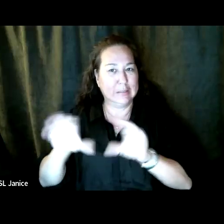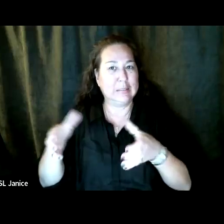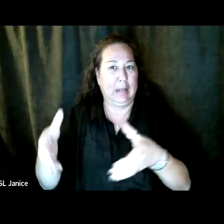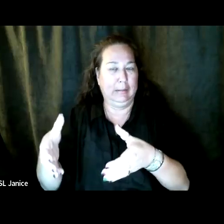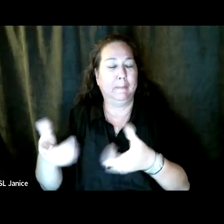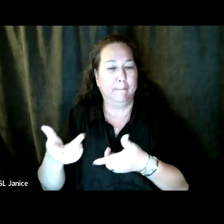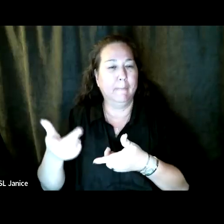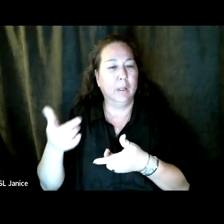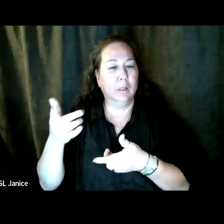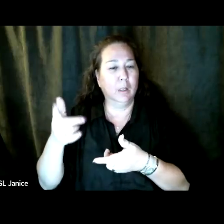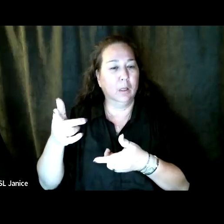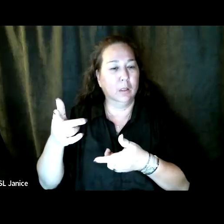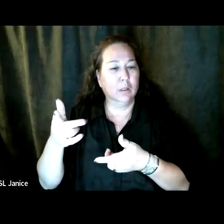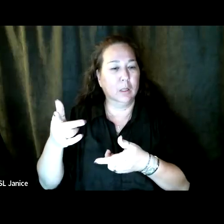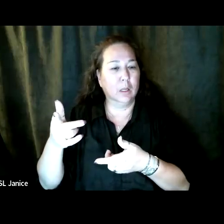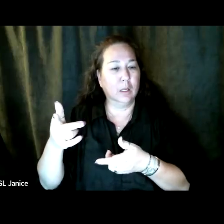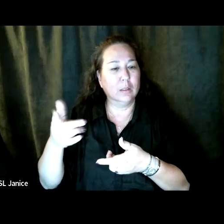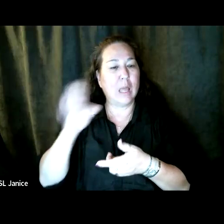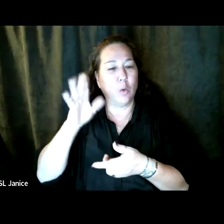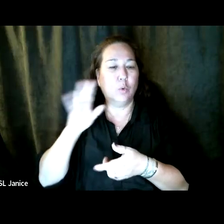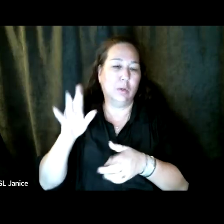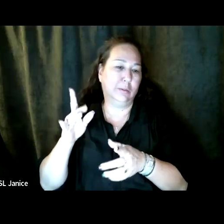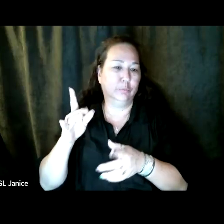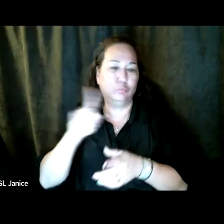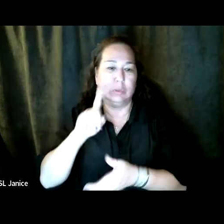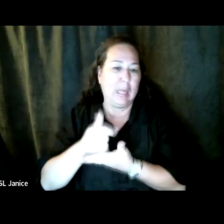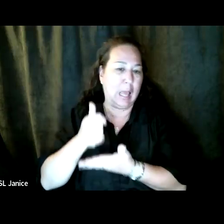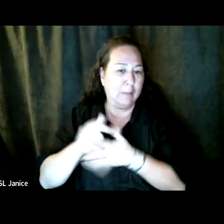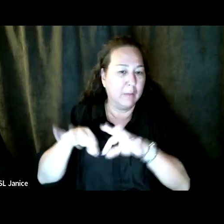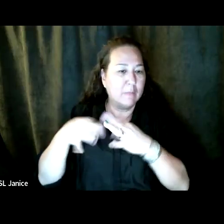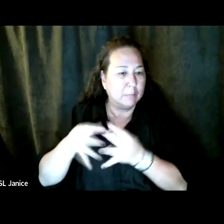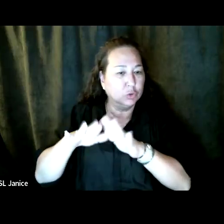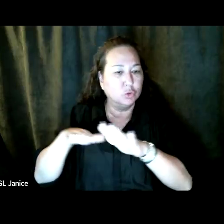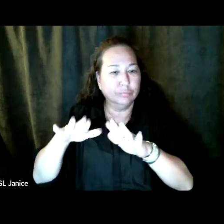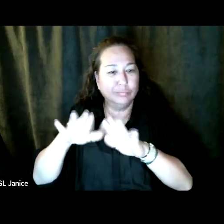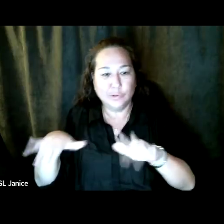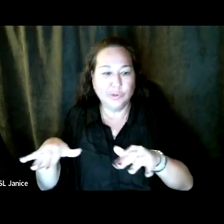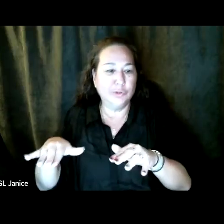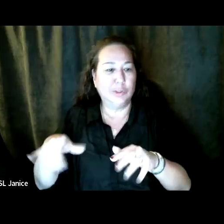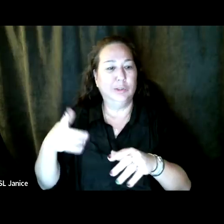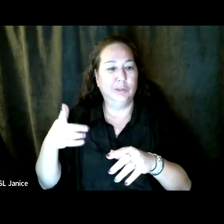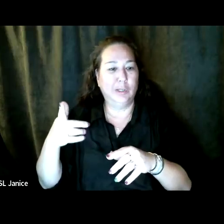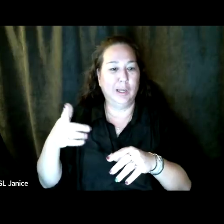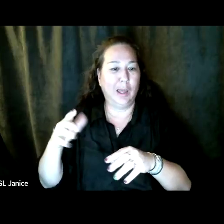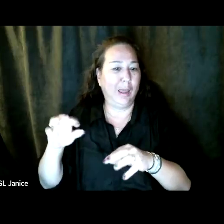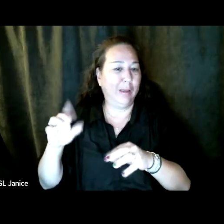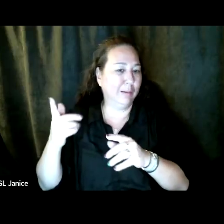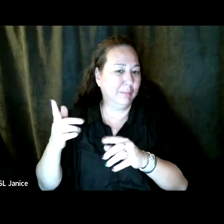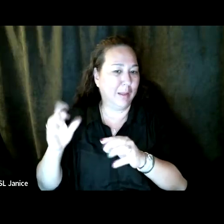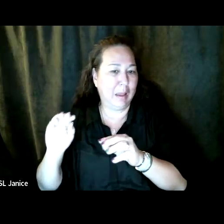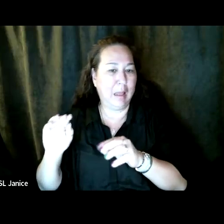that will get great benefit from that renovation I'm referring to. Ya, y no solo eso,